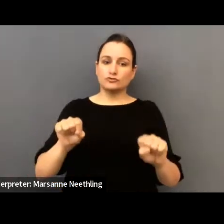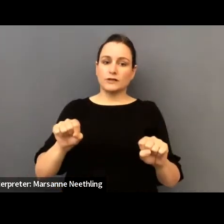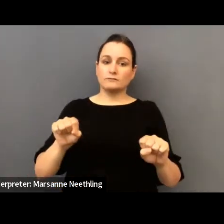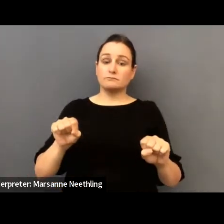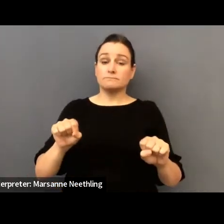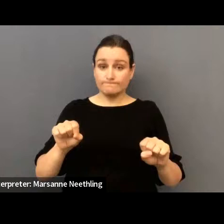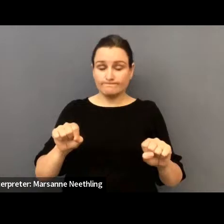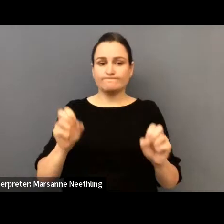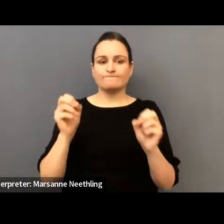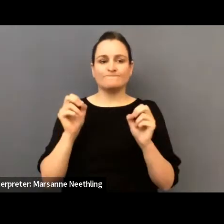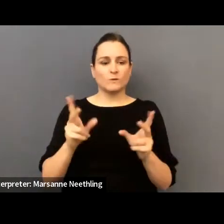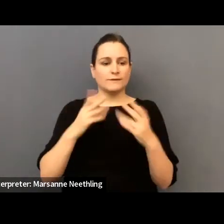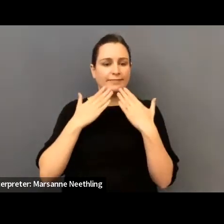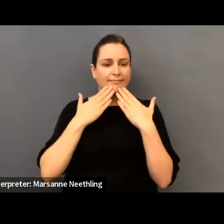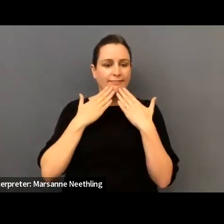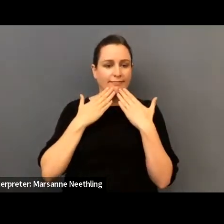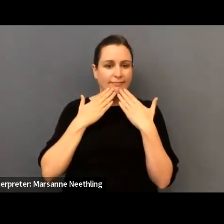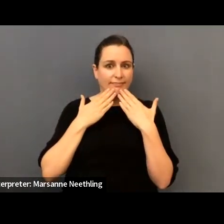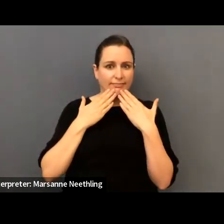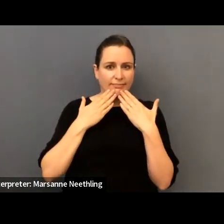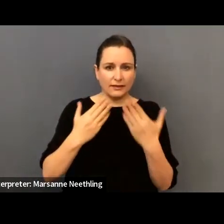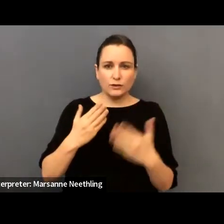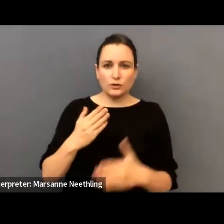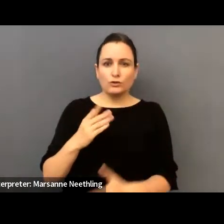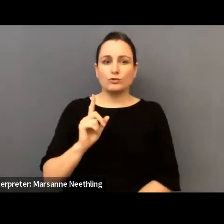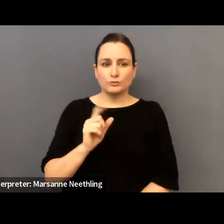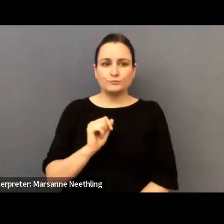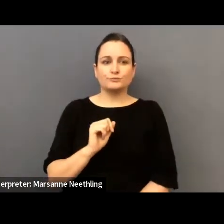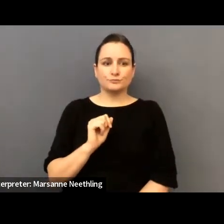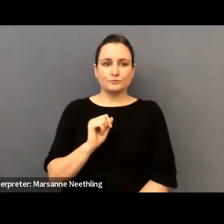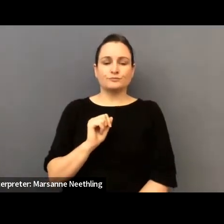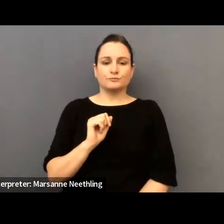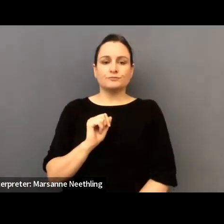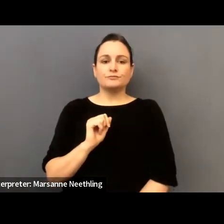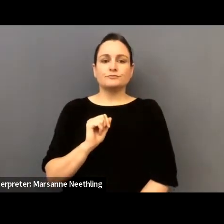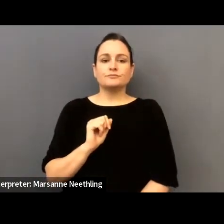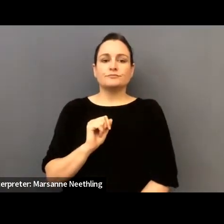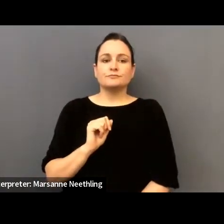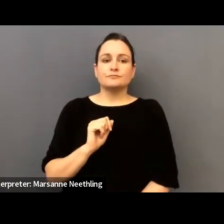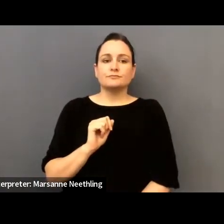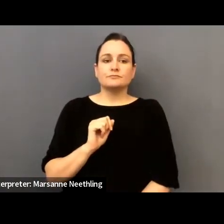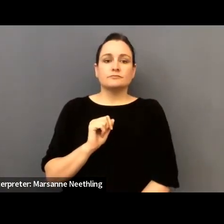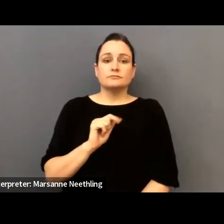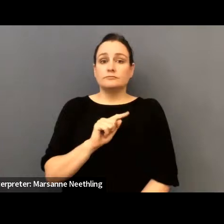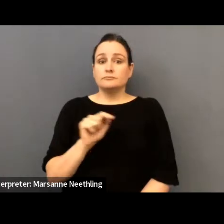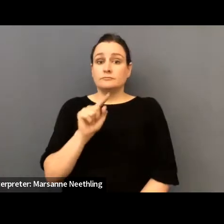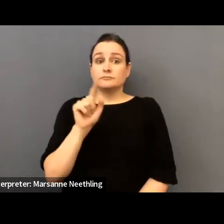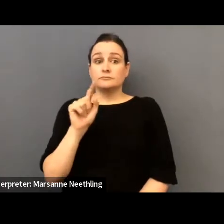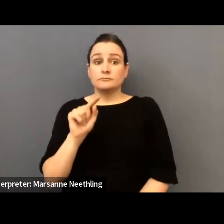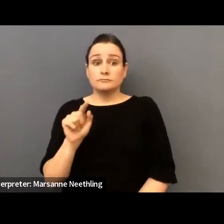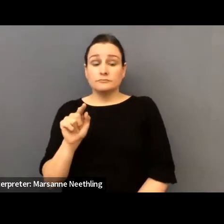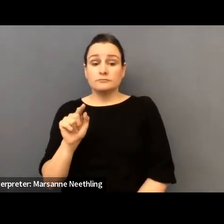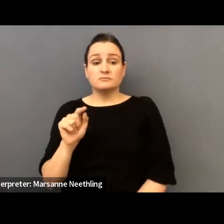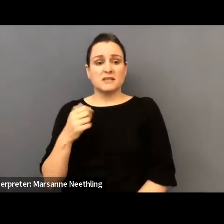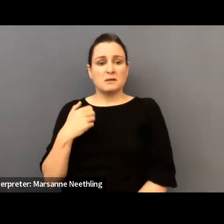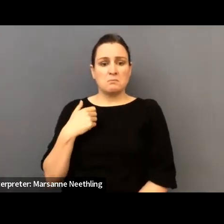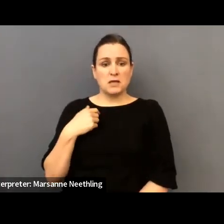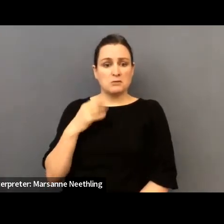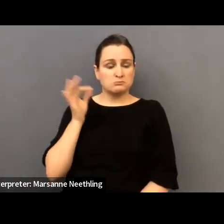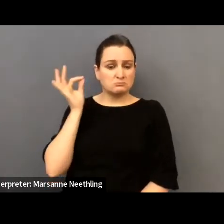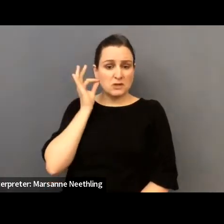Okay, thank you so much for that. I don't have any idea whether anyone's here from higher